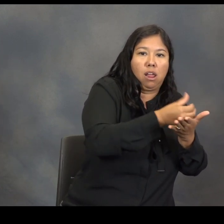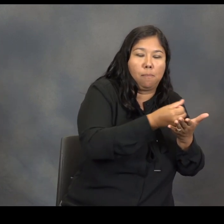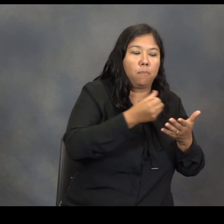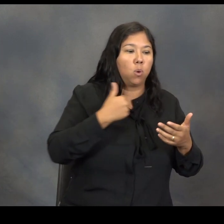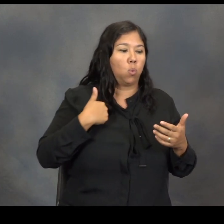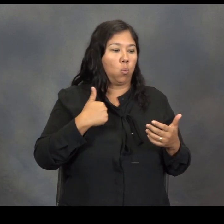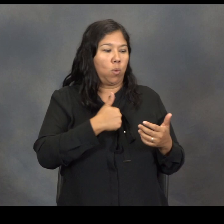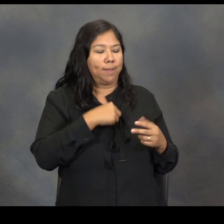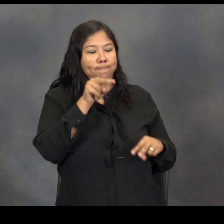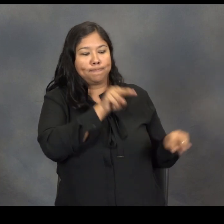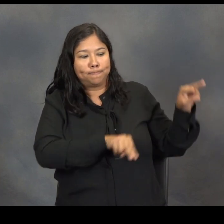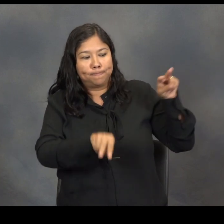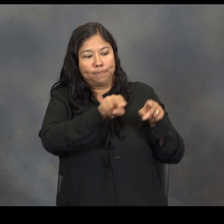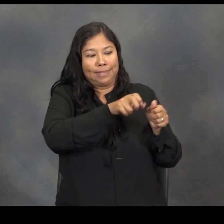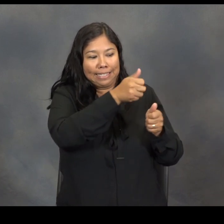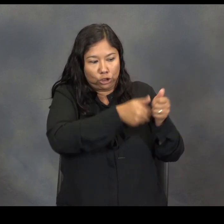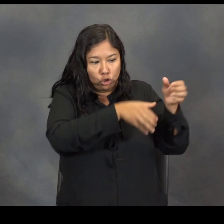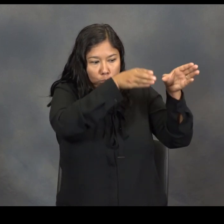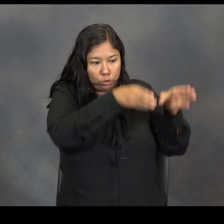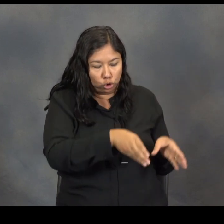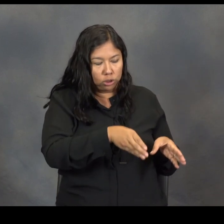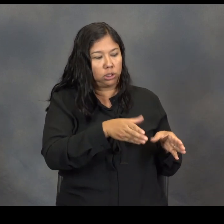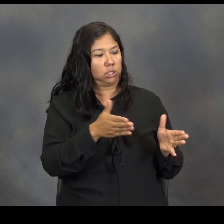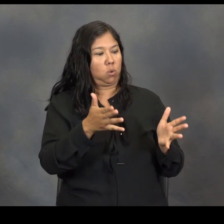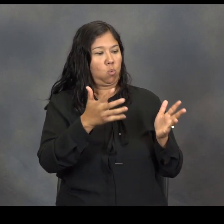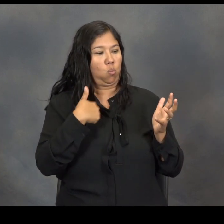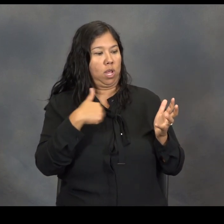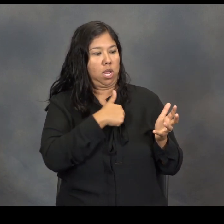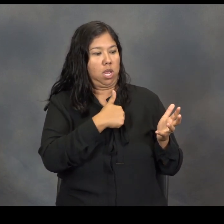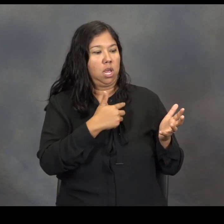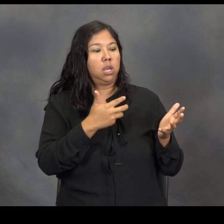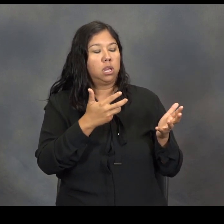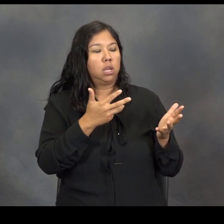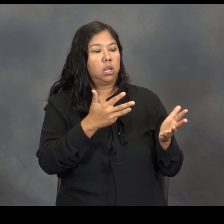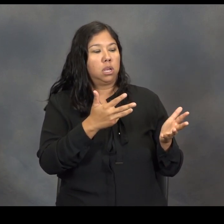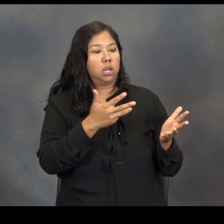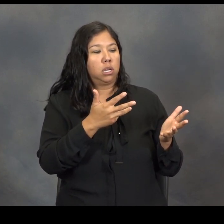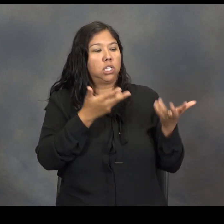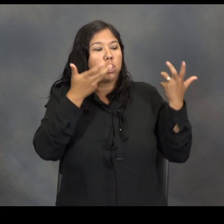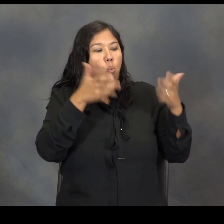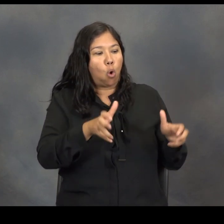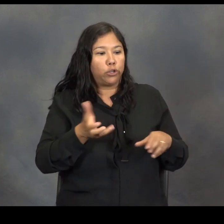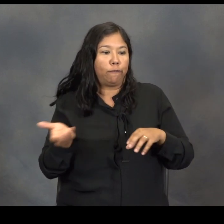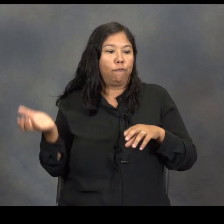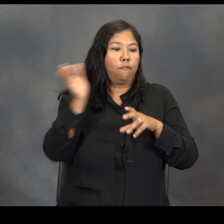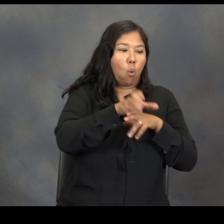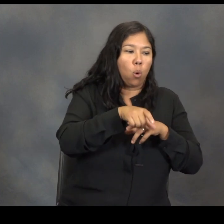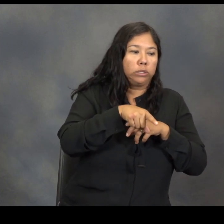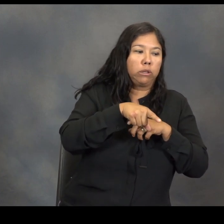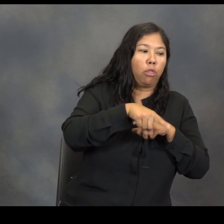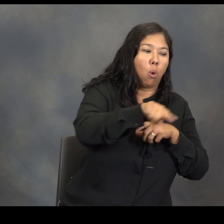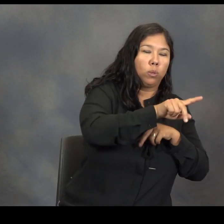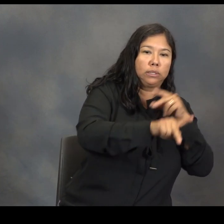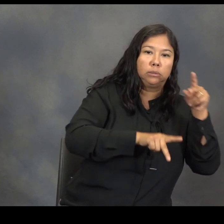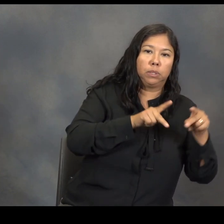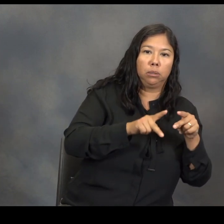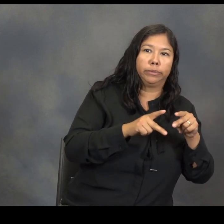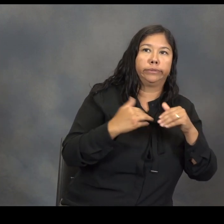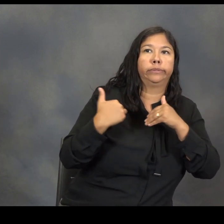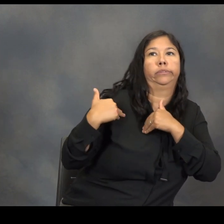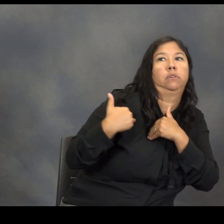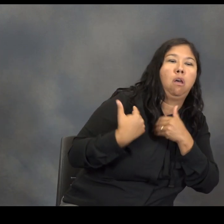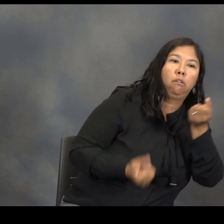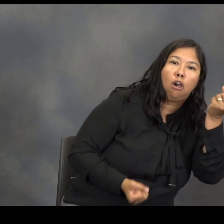that we're being ethical with their own finances, right? We don't want to put people in a position where